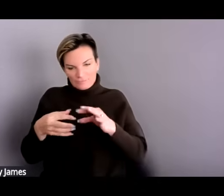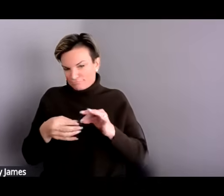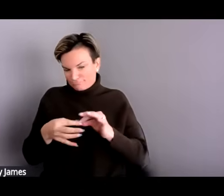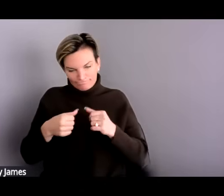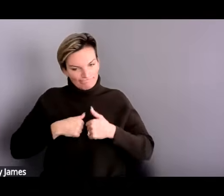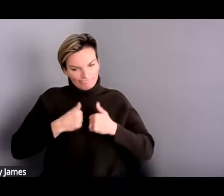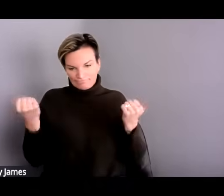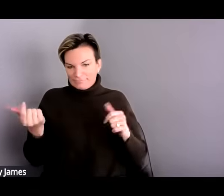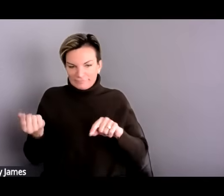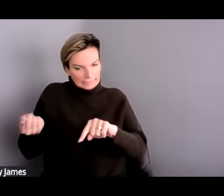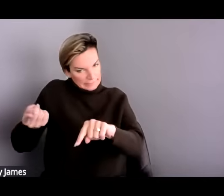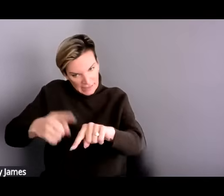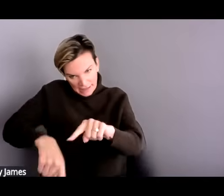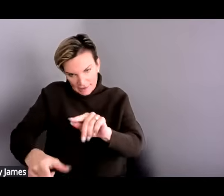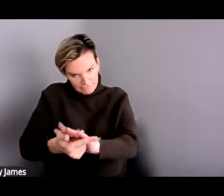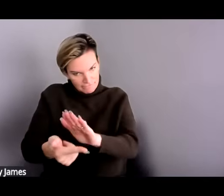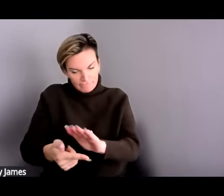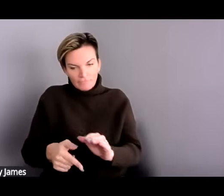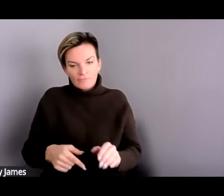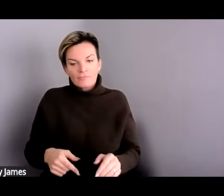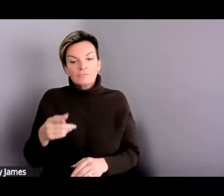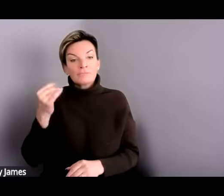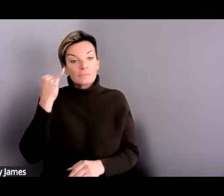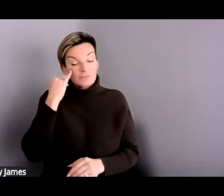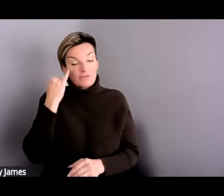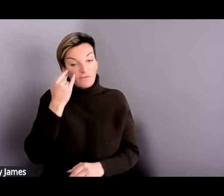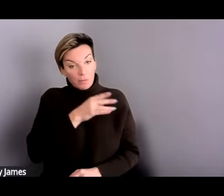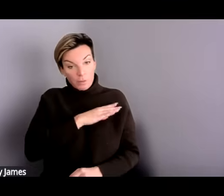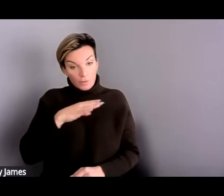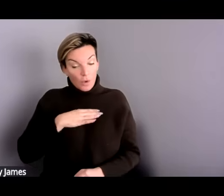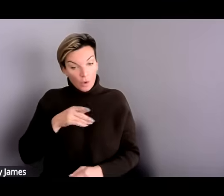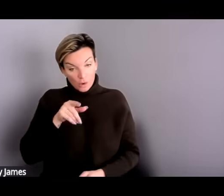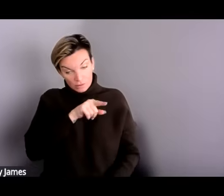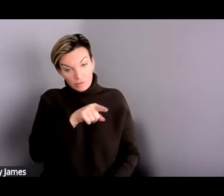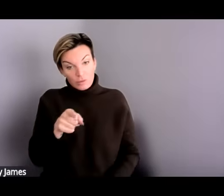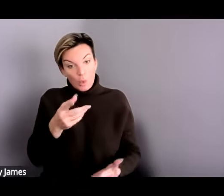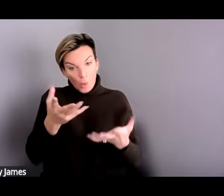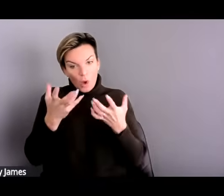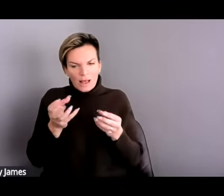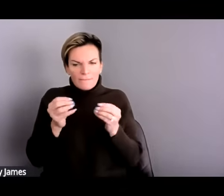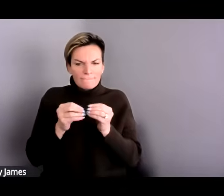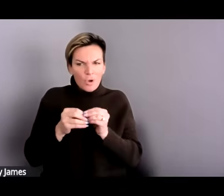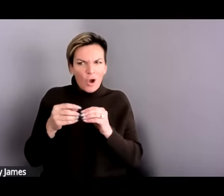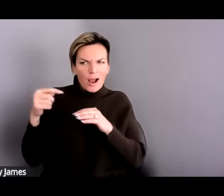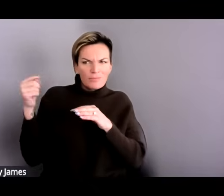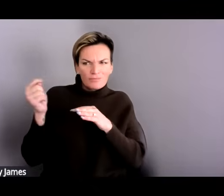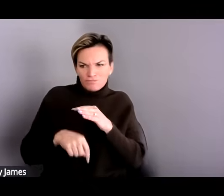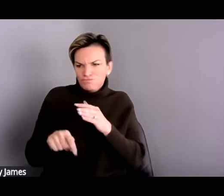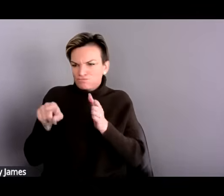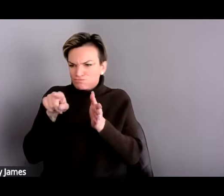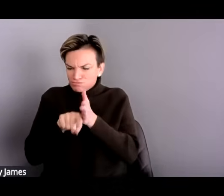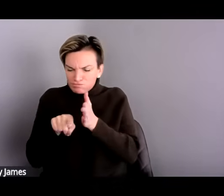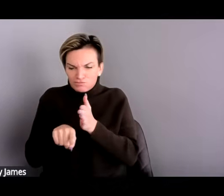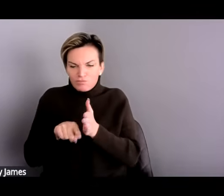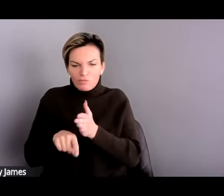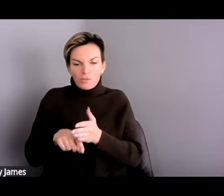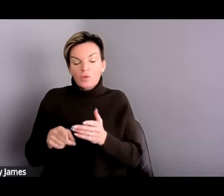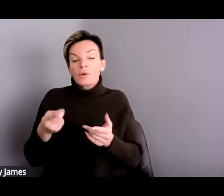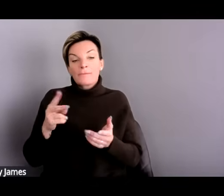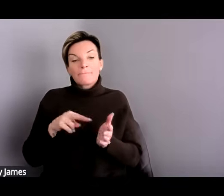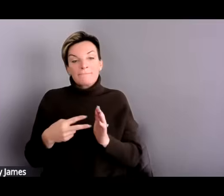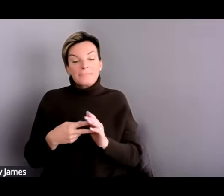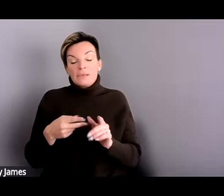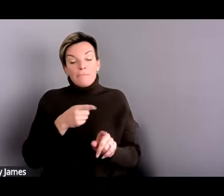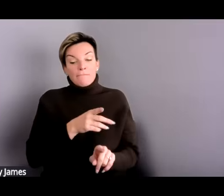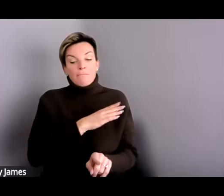this is something the board wants to explore, I think it would be something similar where we would have to, the board would have to vote